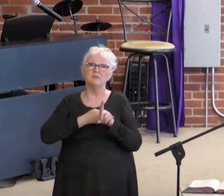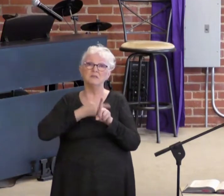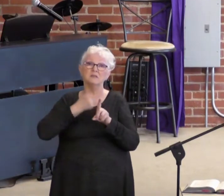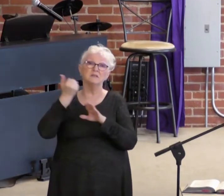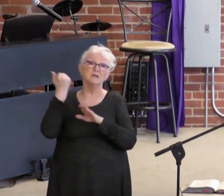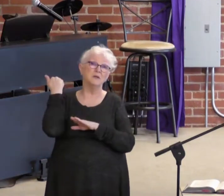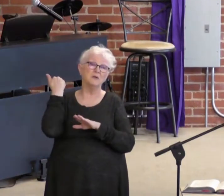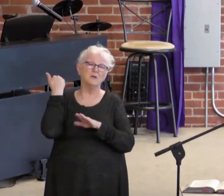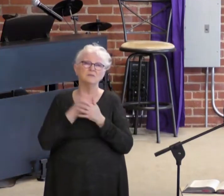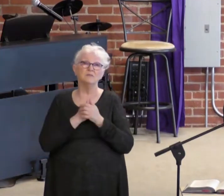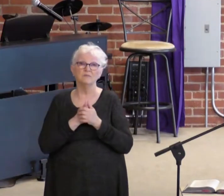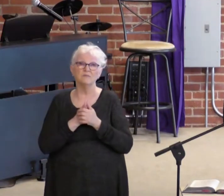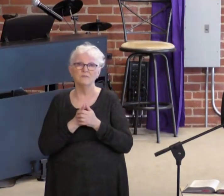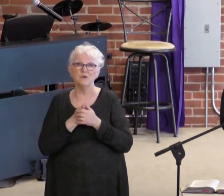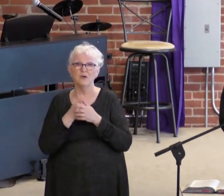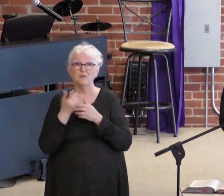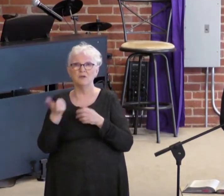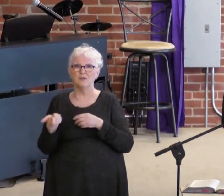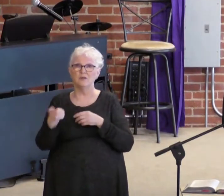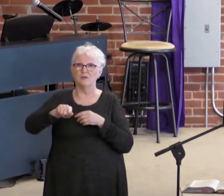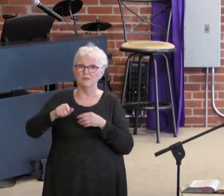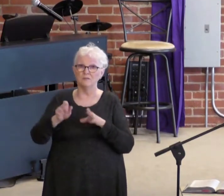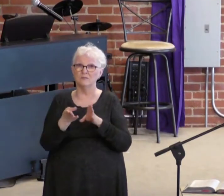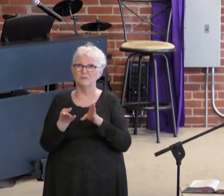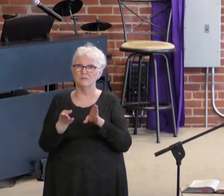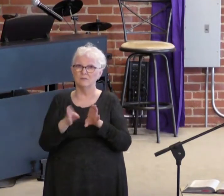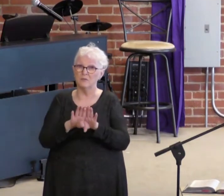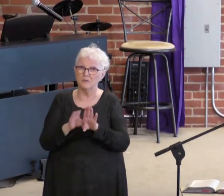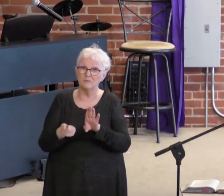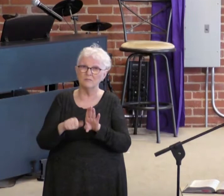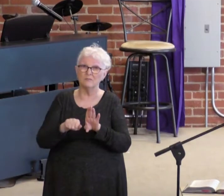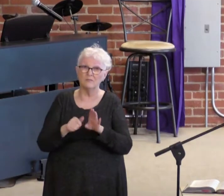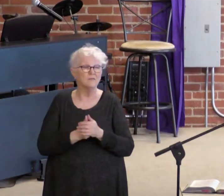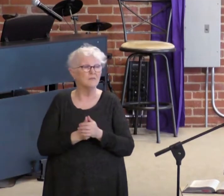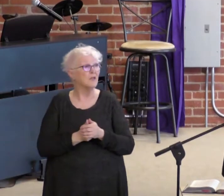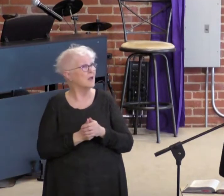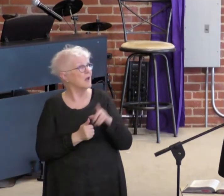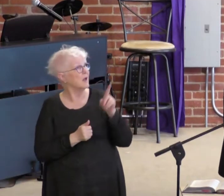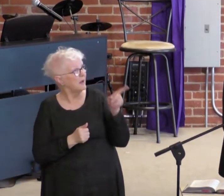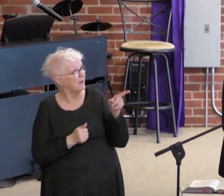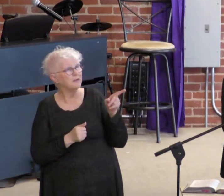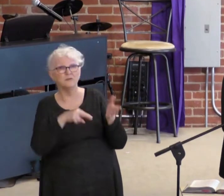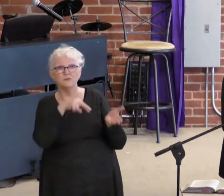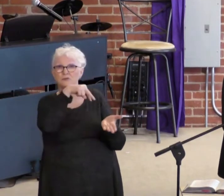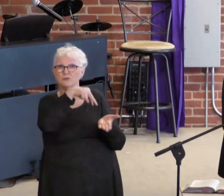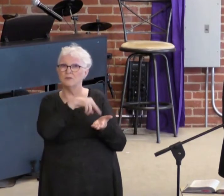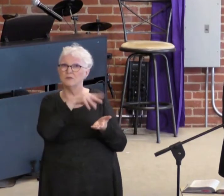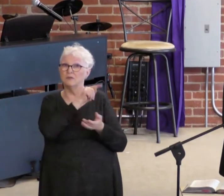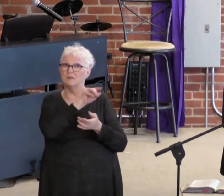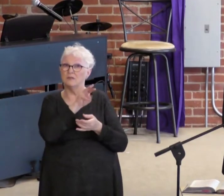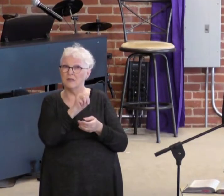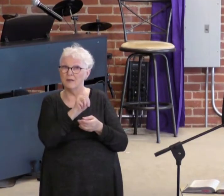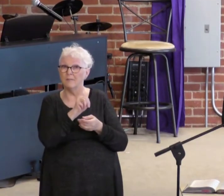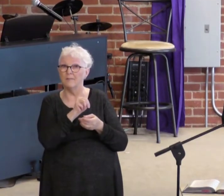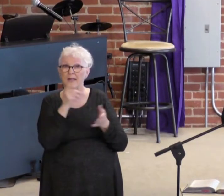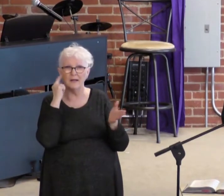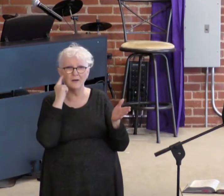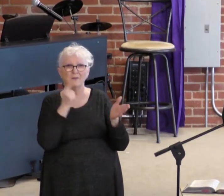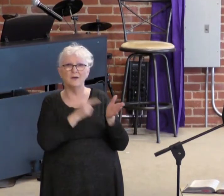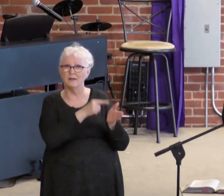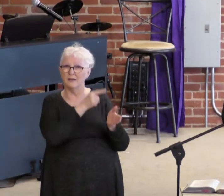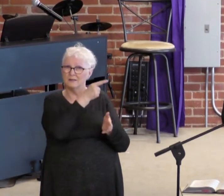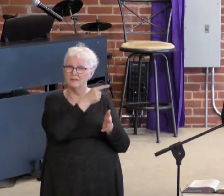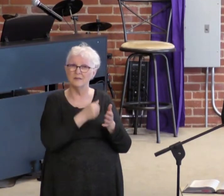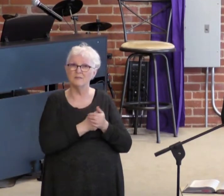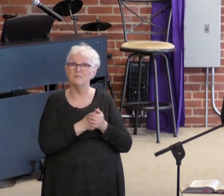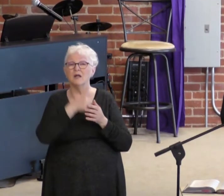door, getting ready to go home one afternoon. And as I unlocked the door, there stood Tim, and I just recognized him. And I even remembered